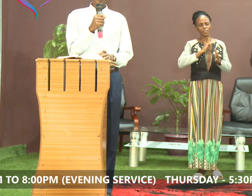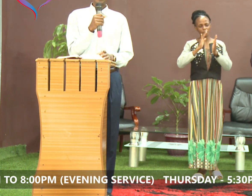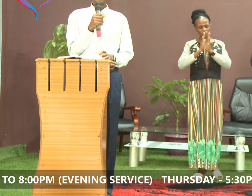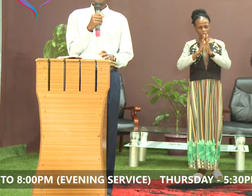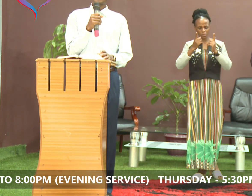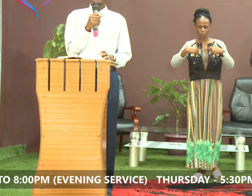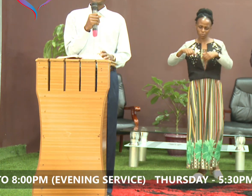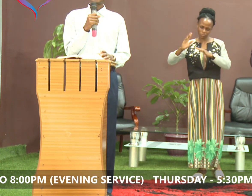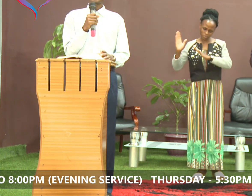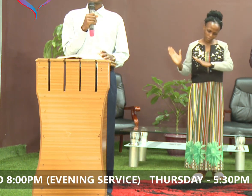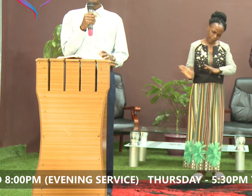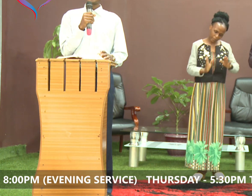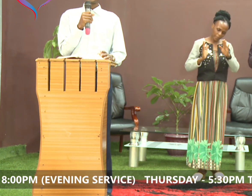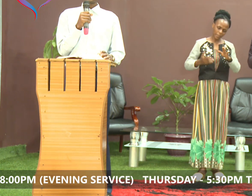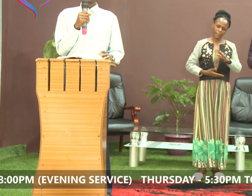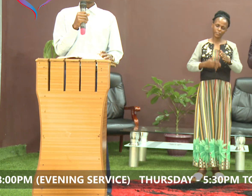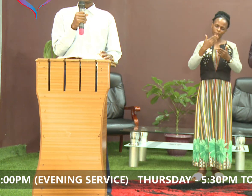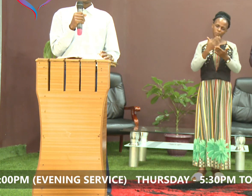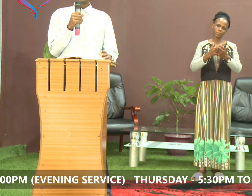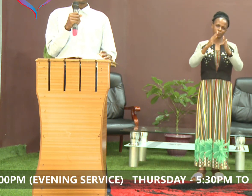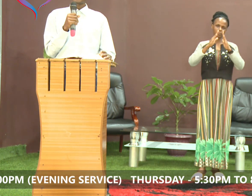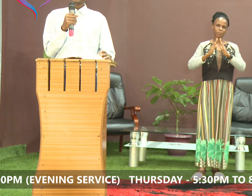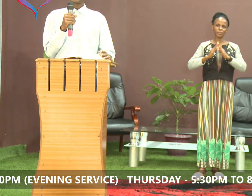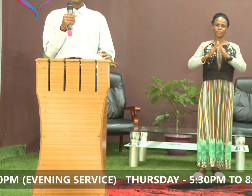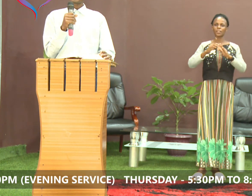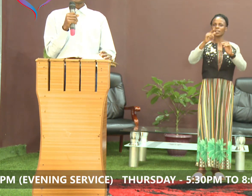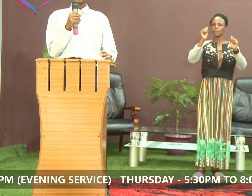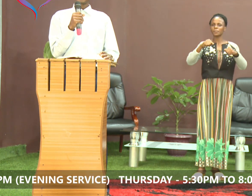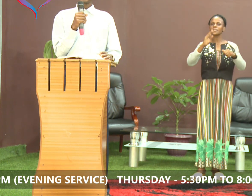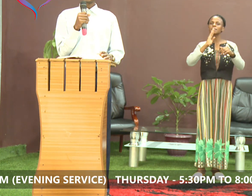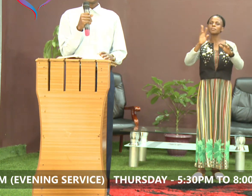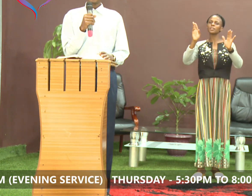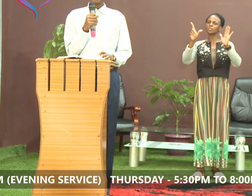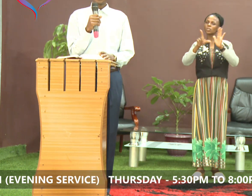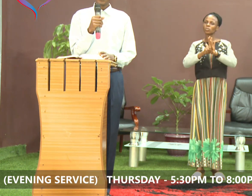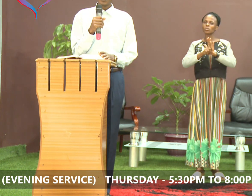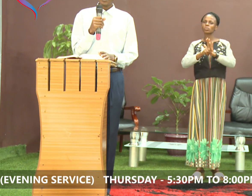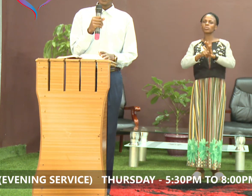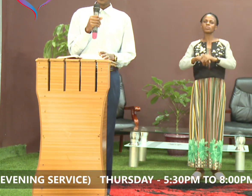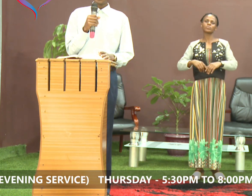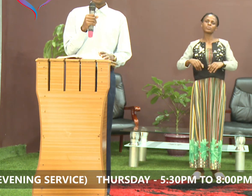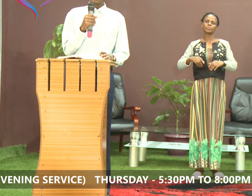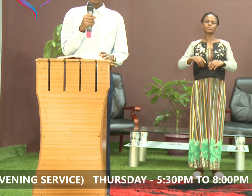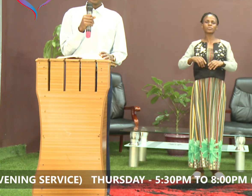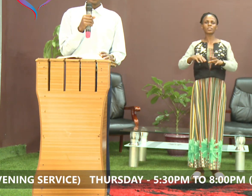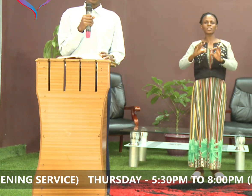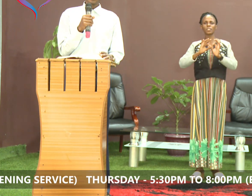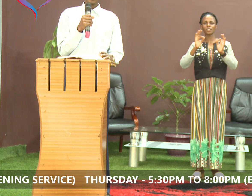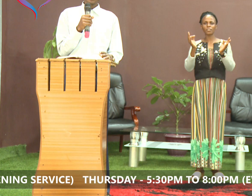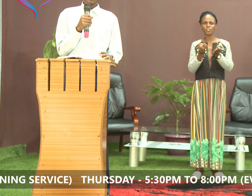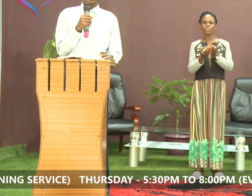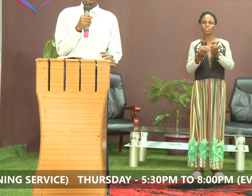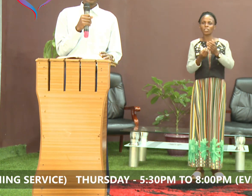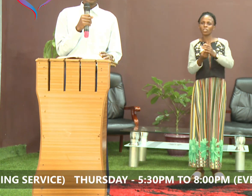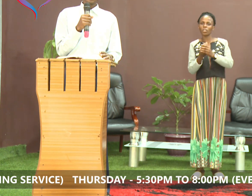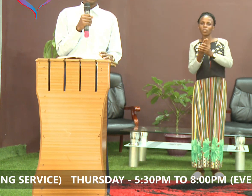prepare. But having a good home, there must be rules. Families, we grew from three